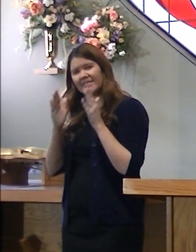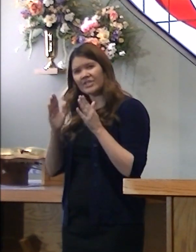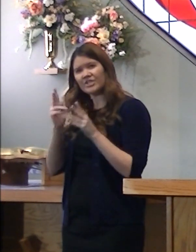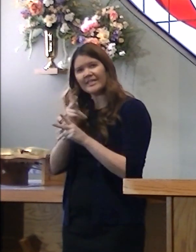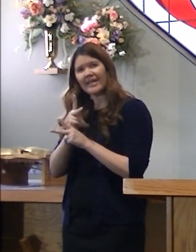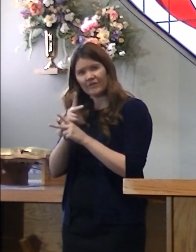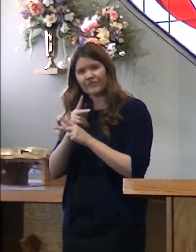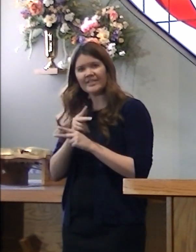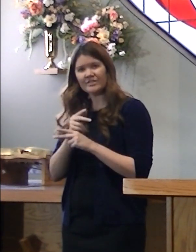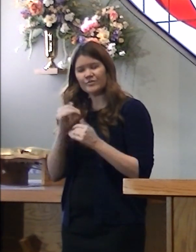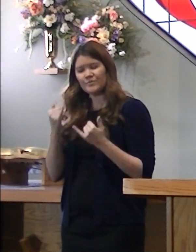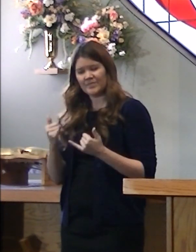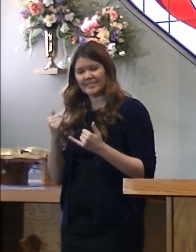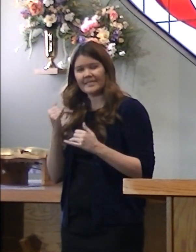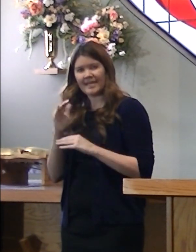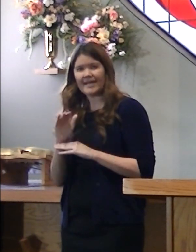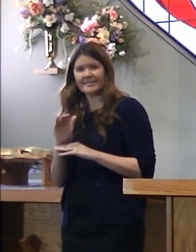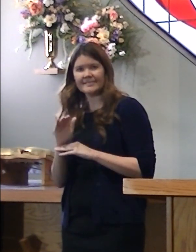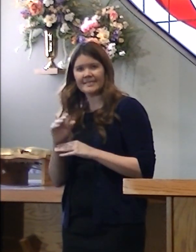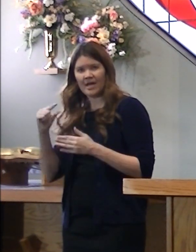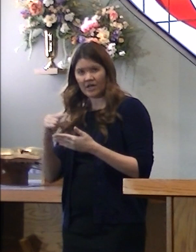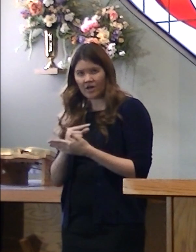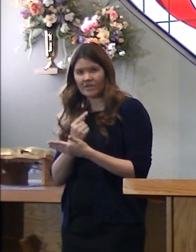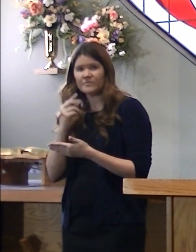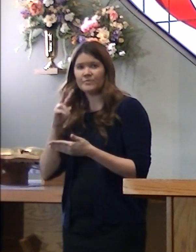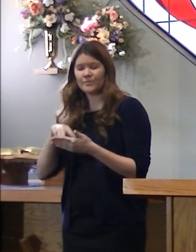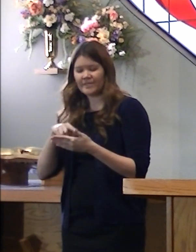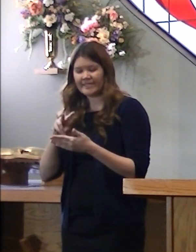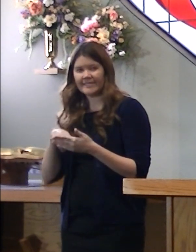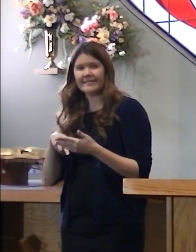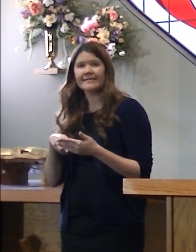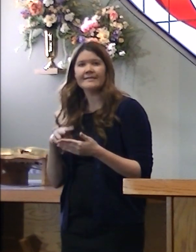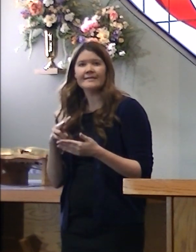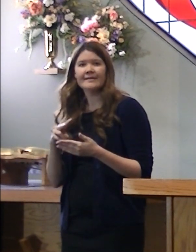tonight's gospel lesson was read, you see something different.